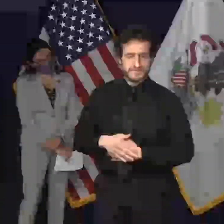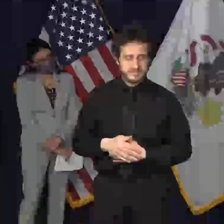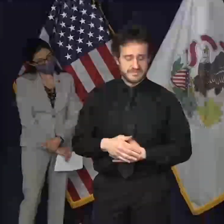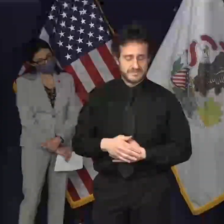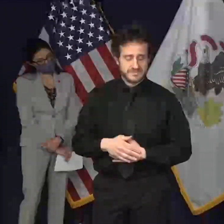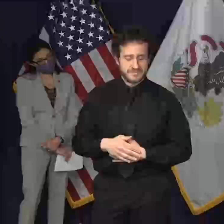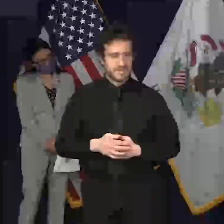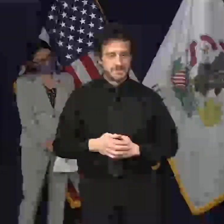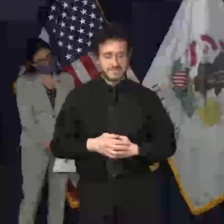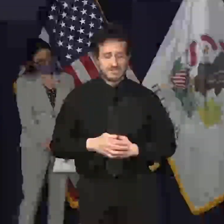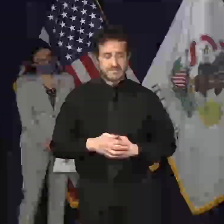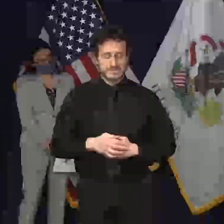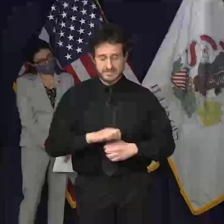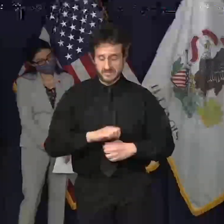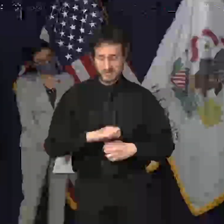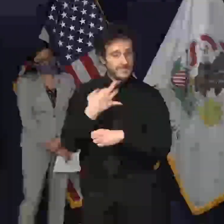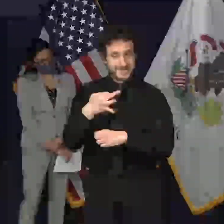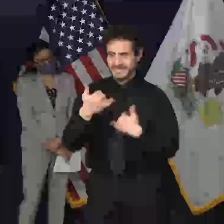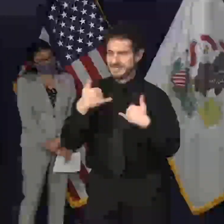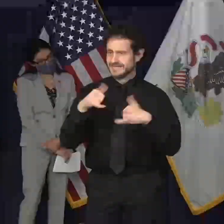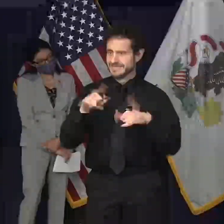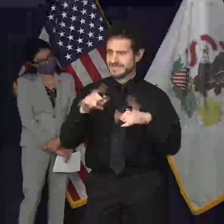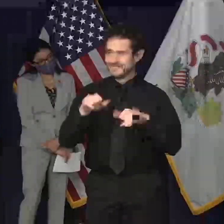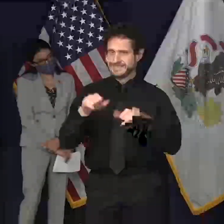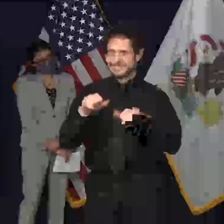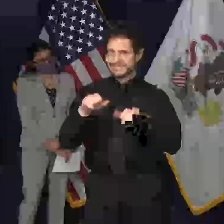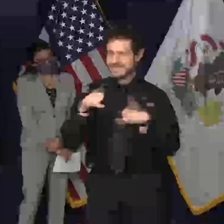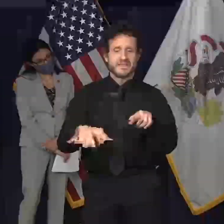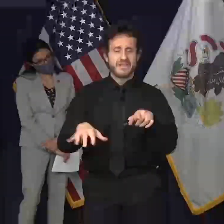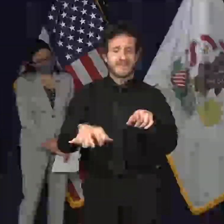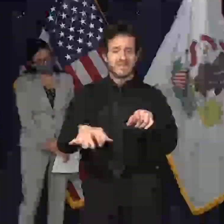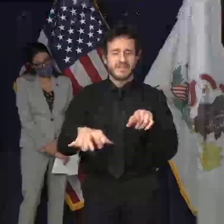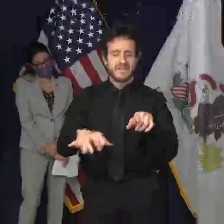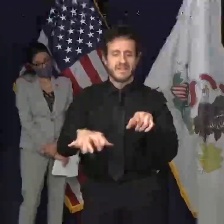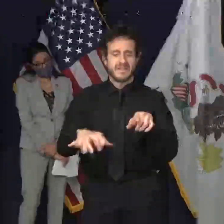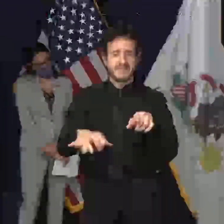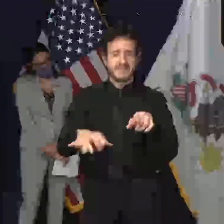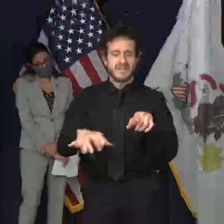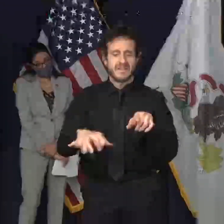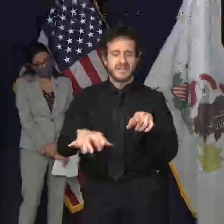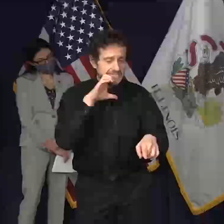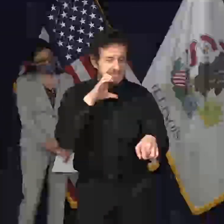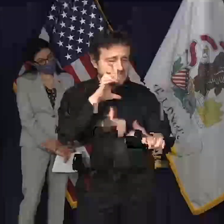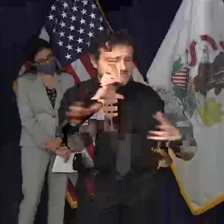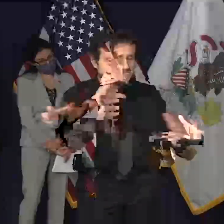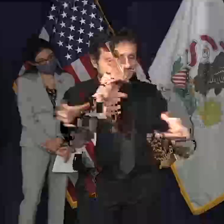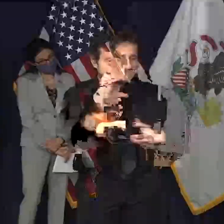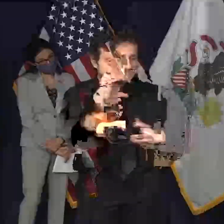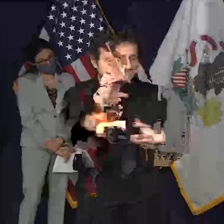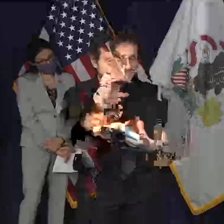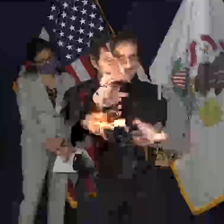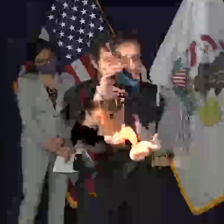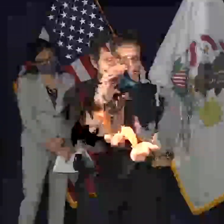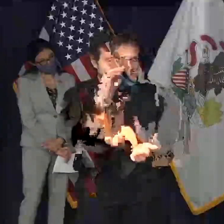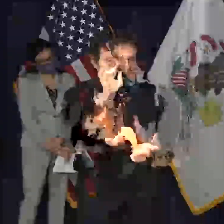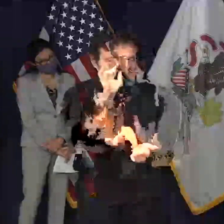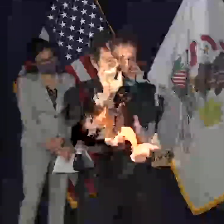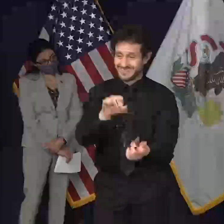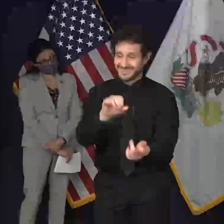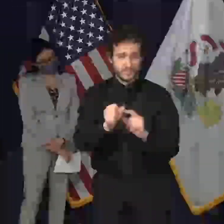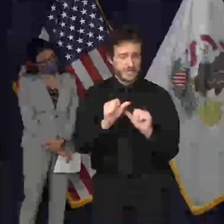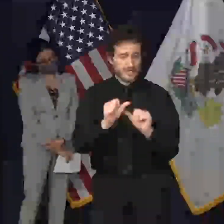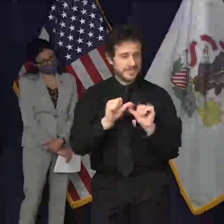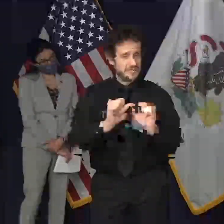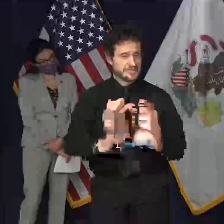has changed to decrease the risk for that most vulnerable population. When there is a game changer, when